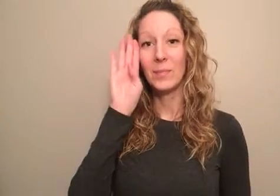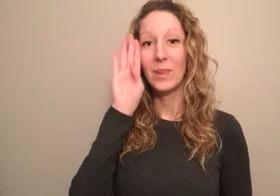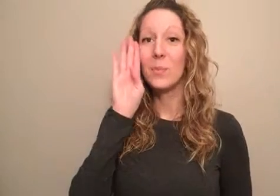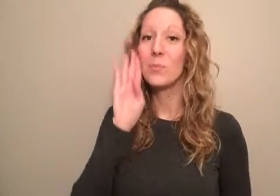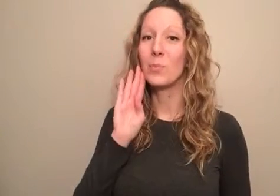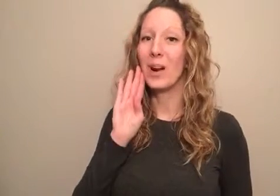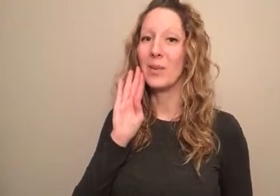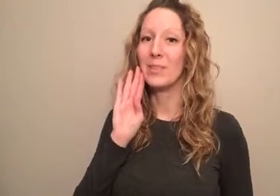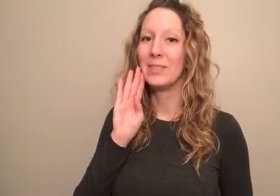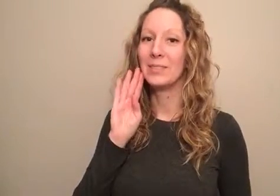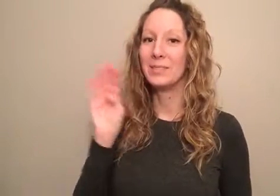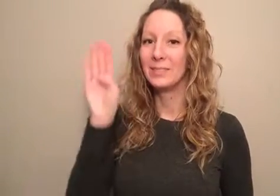Brown,